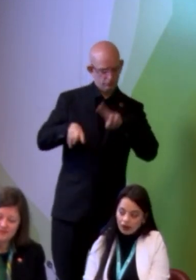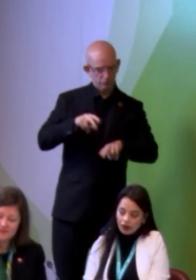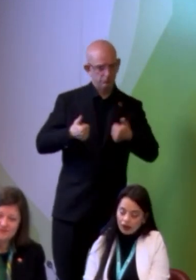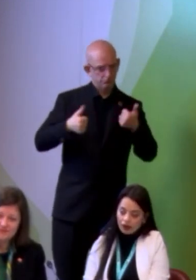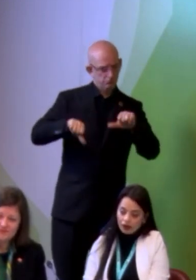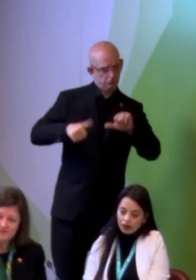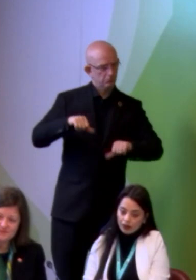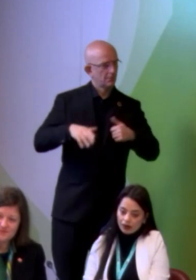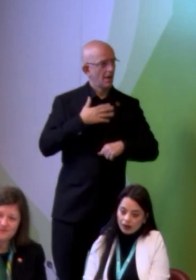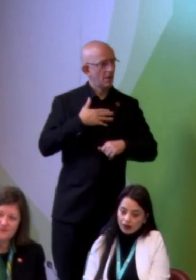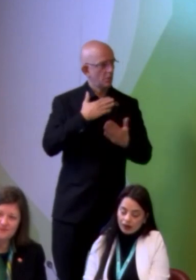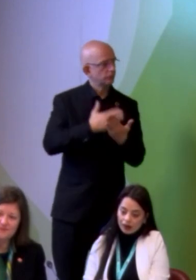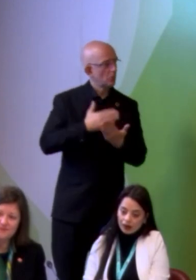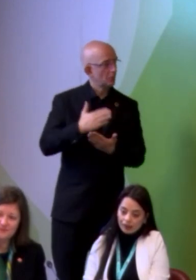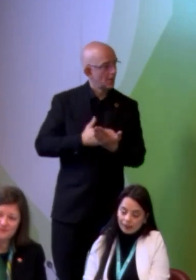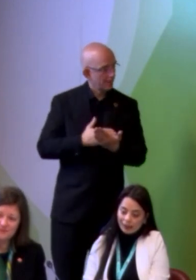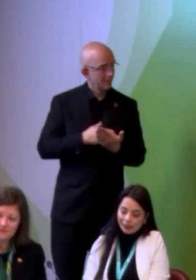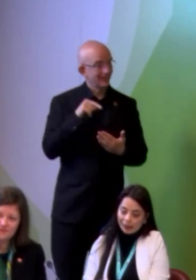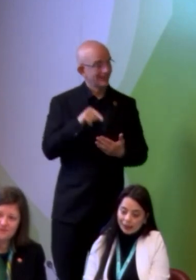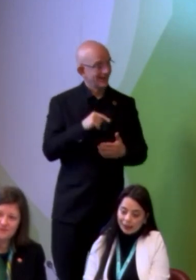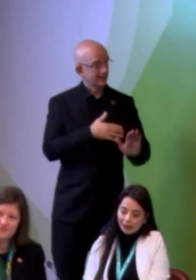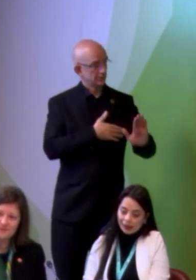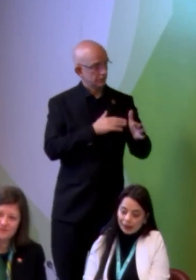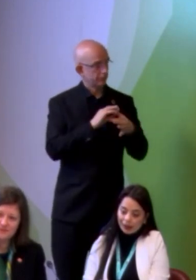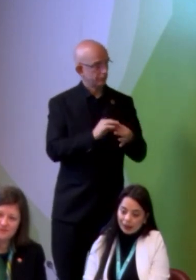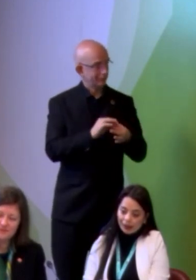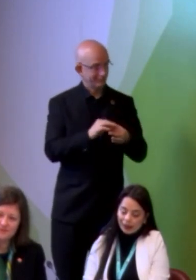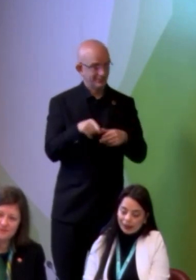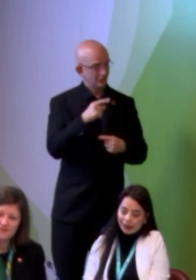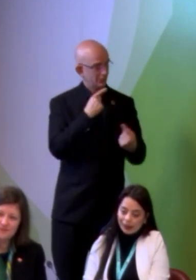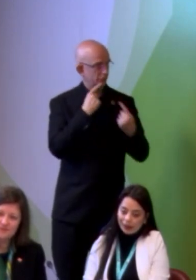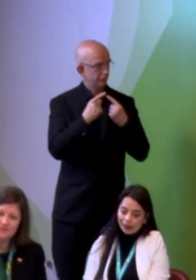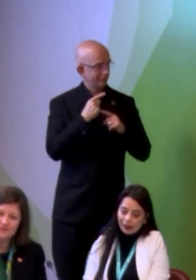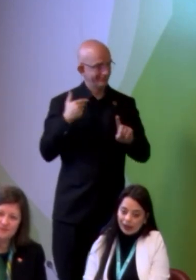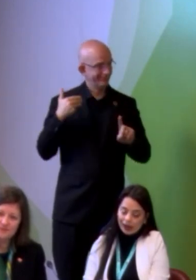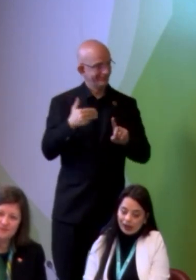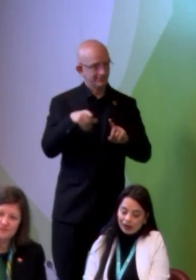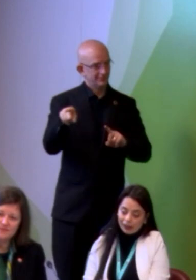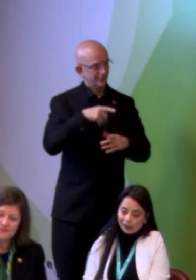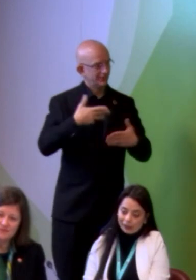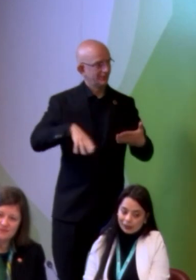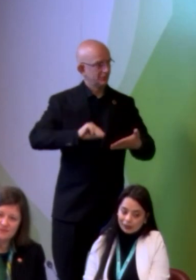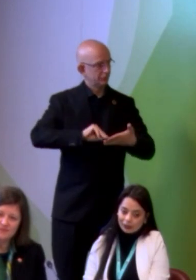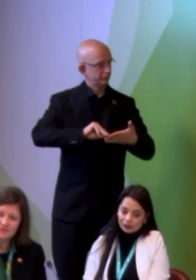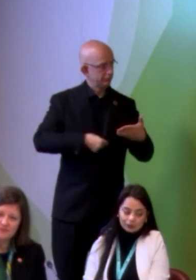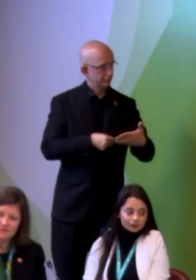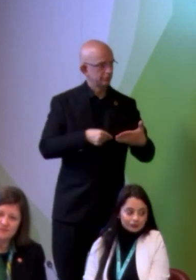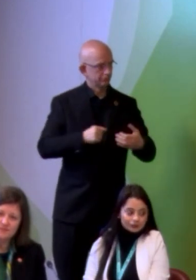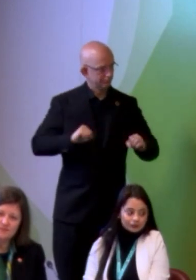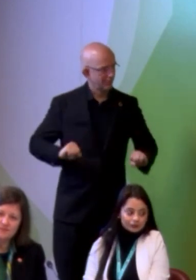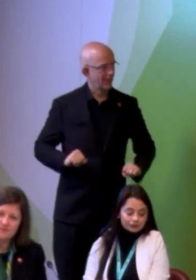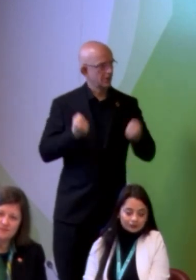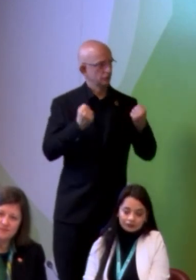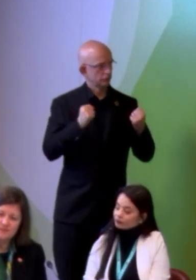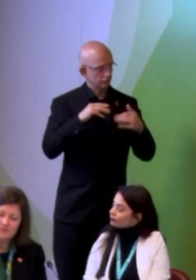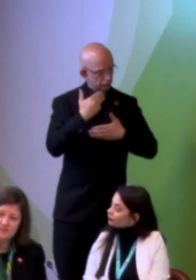This commitment, we have renewed it recently by signing the TESS Call to Action on Disability Inclusive Education. And